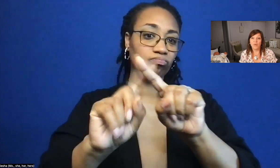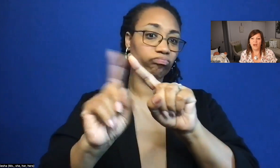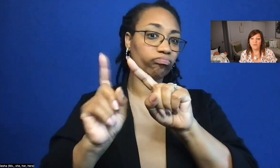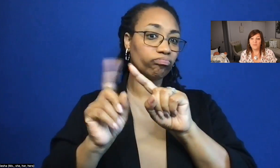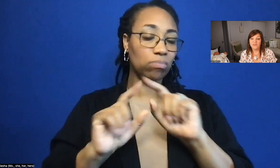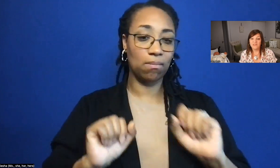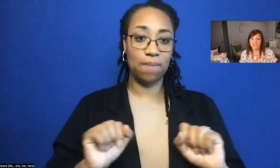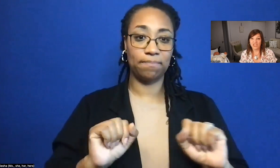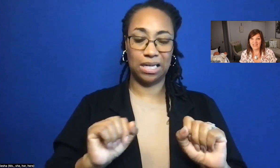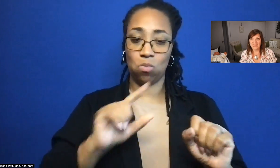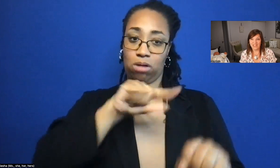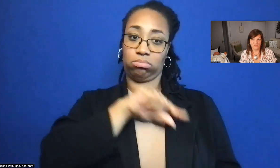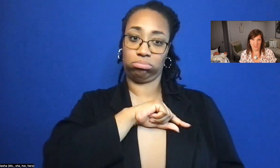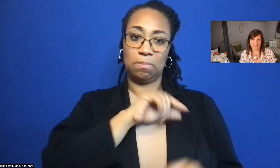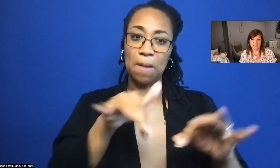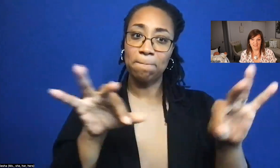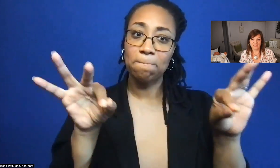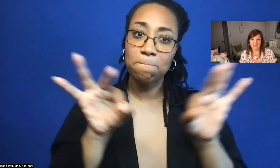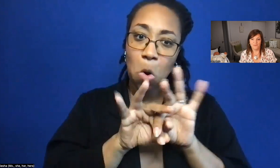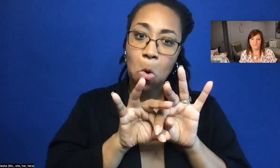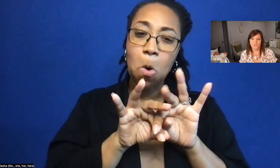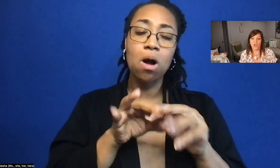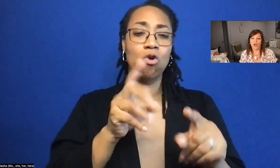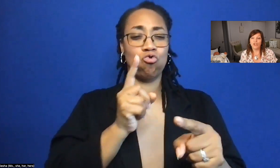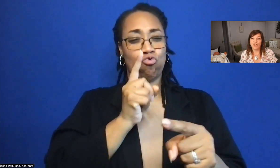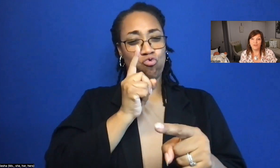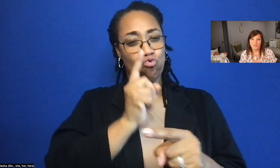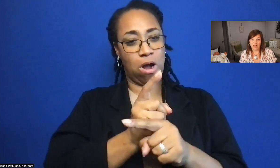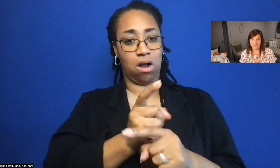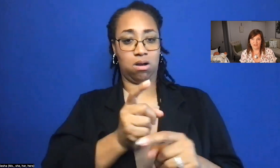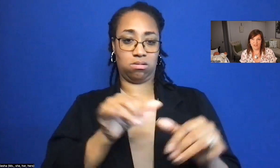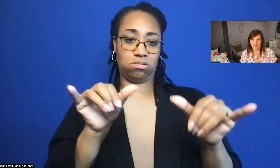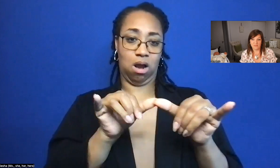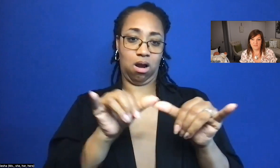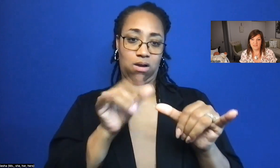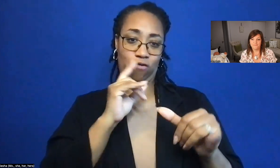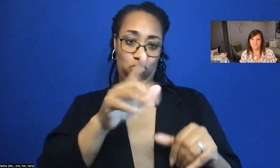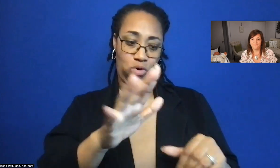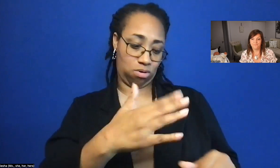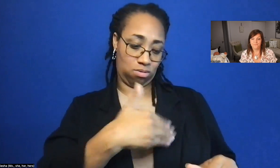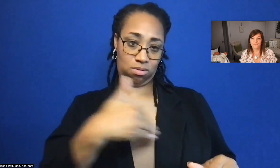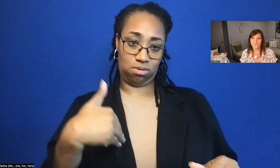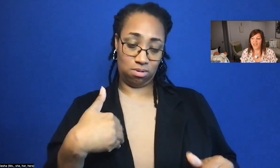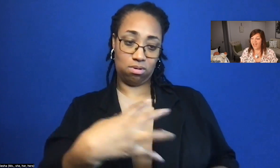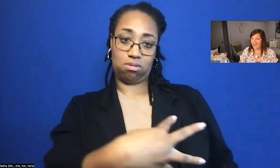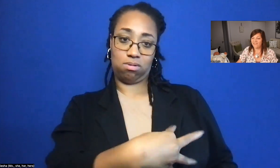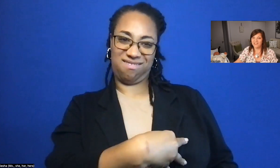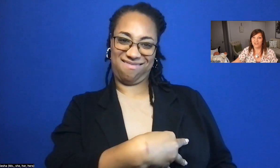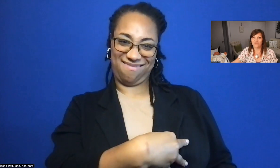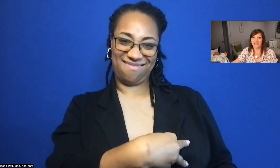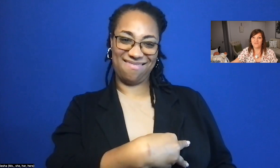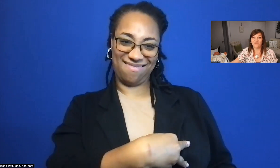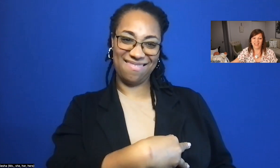or Pumpables Genie Advanced are good primary pumps. Having